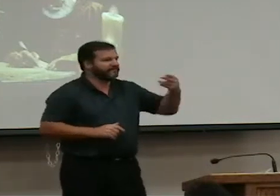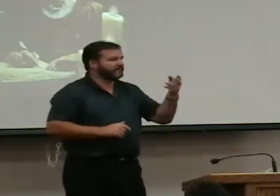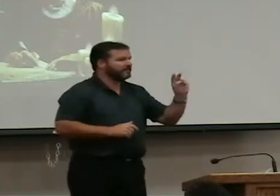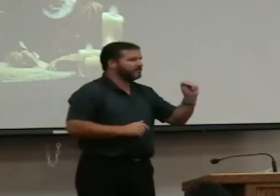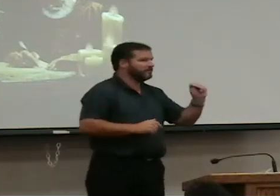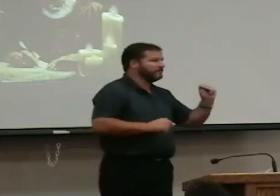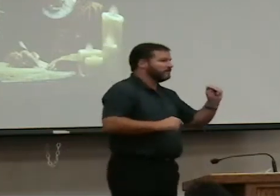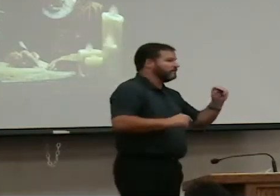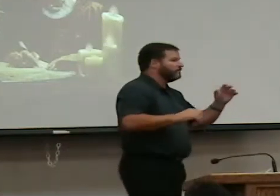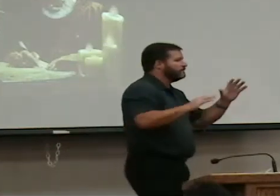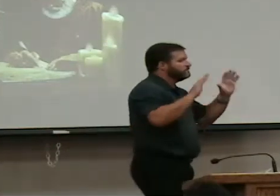Christ.